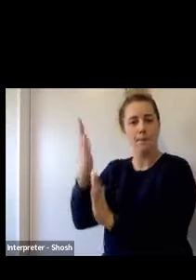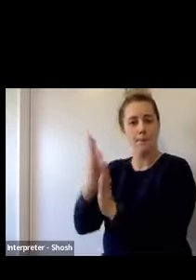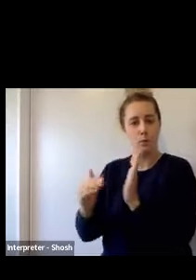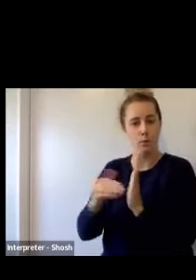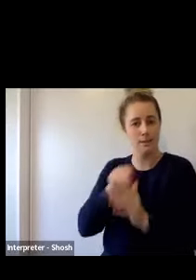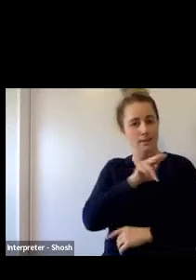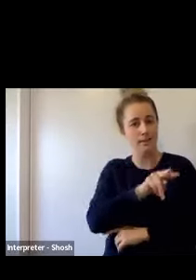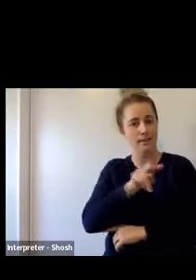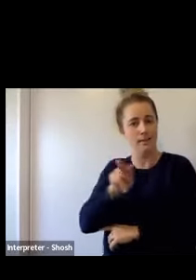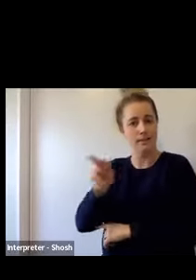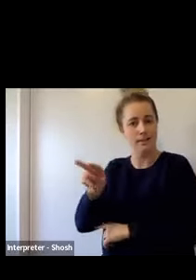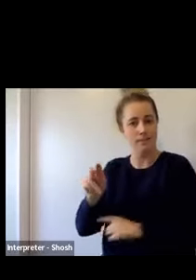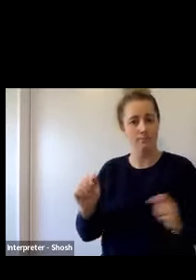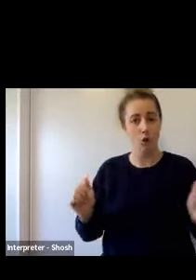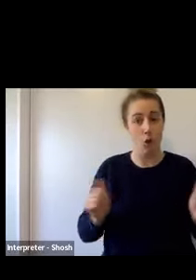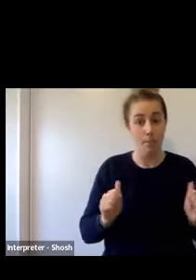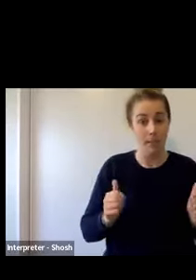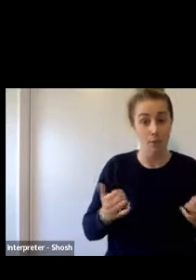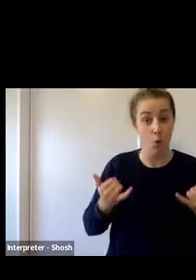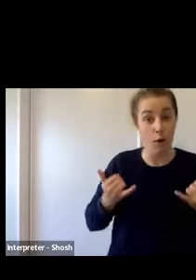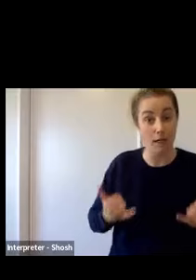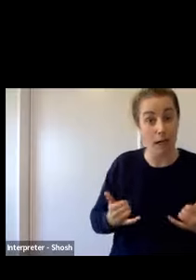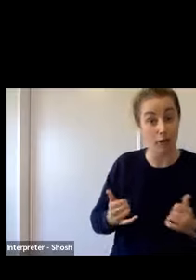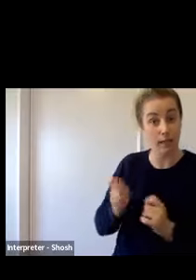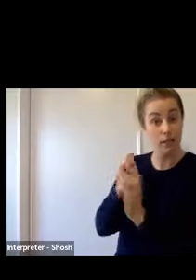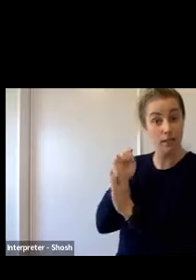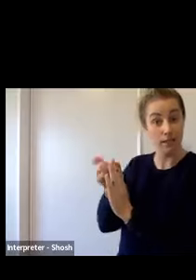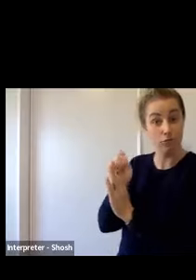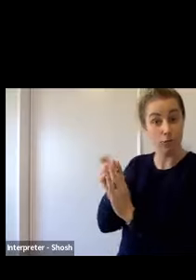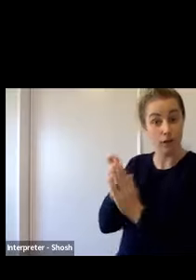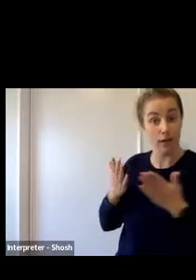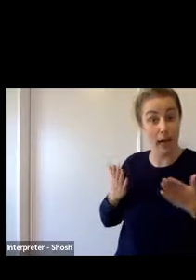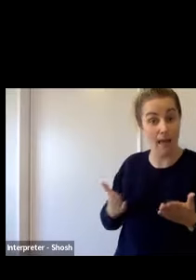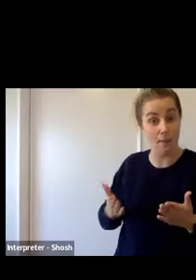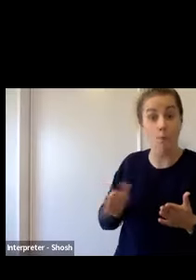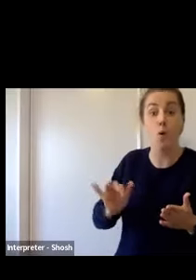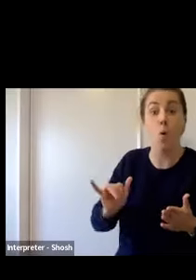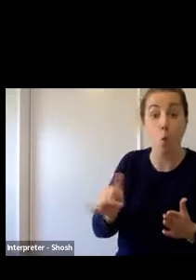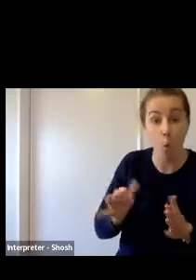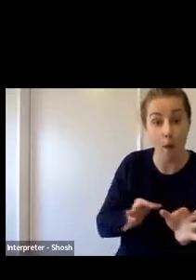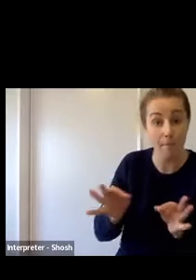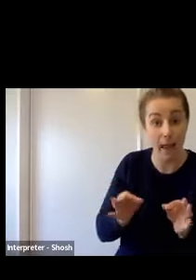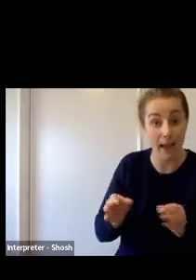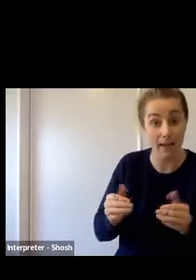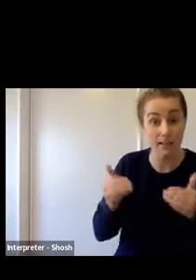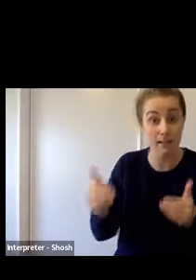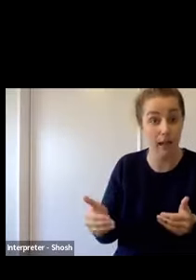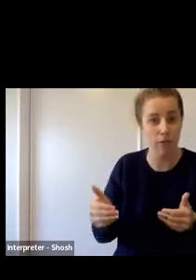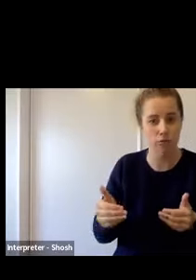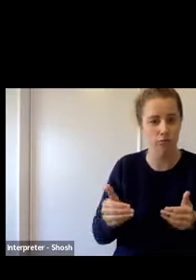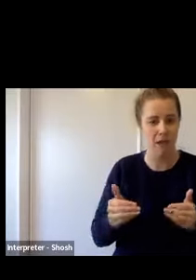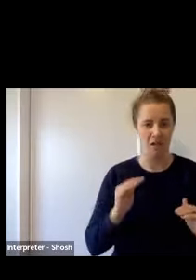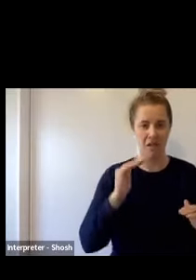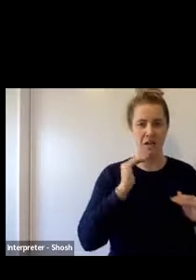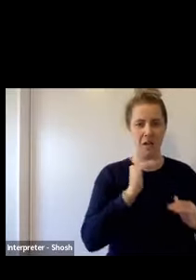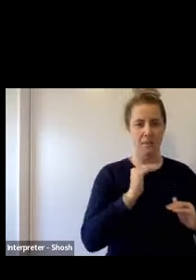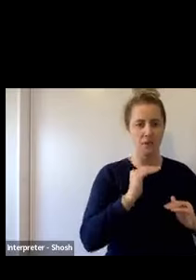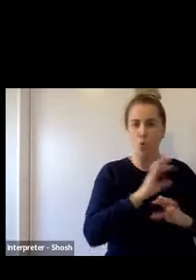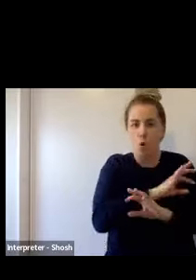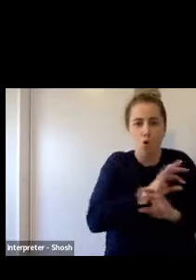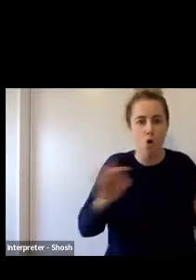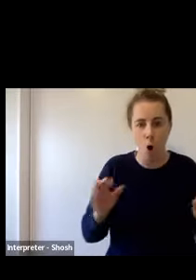that have been completed or that are currently in construction and planning stages that have little or no accessibility units